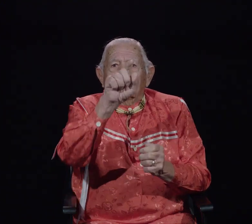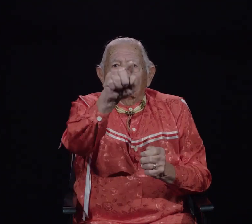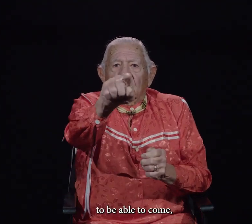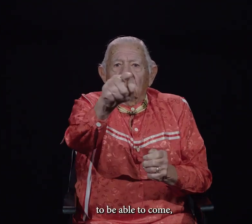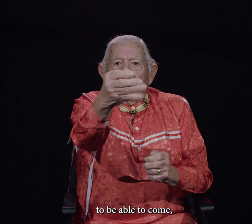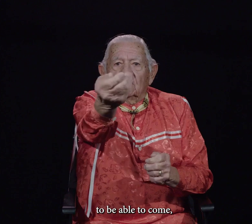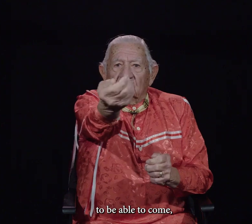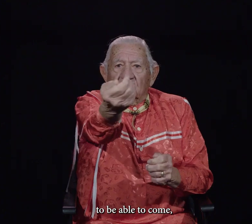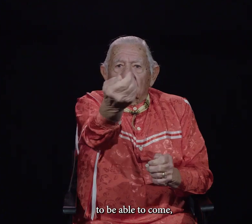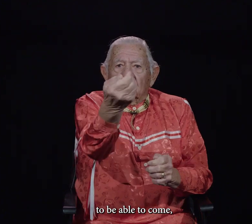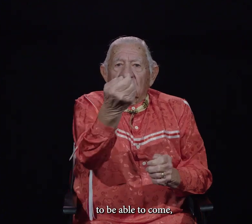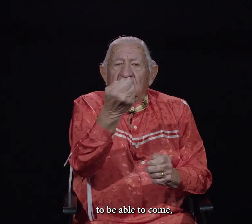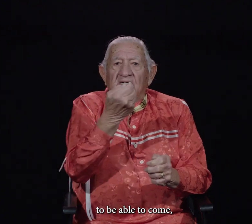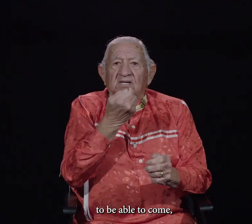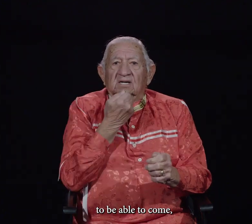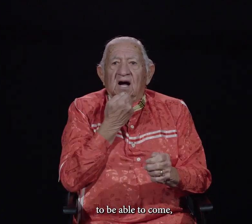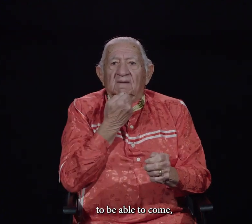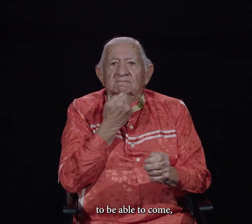to be able to come,